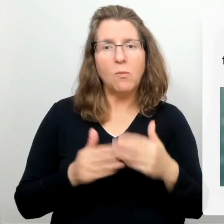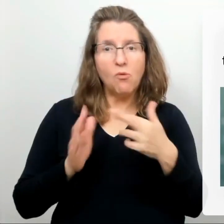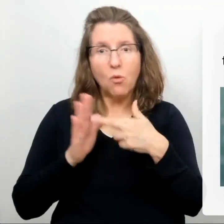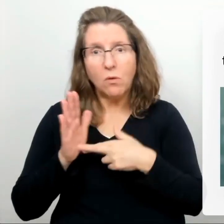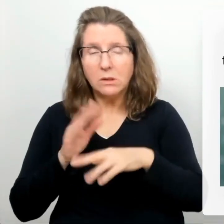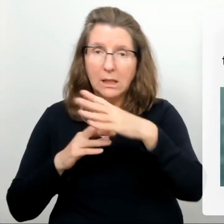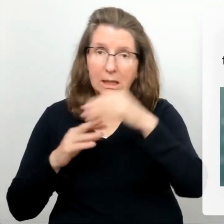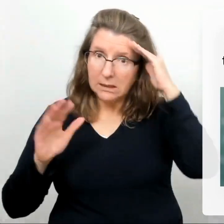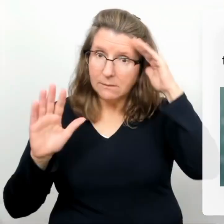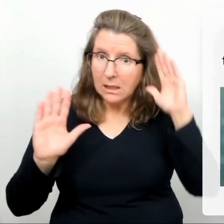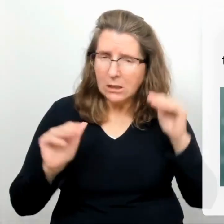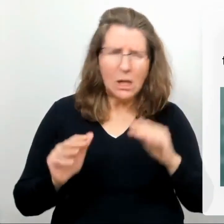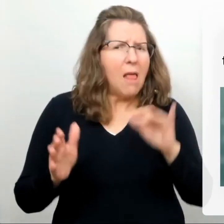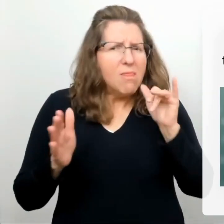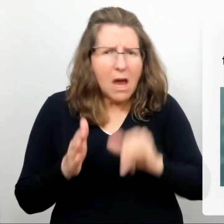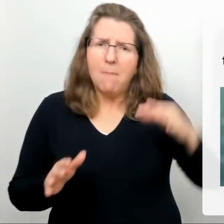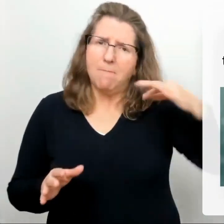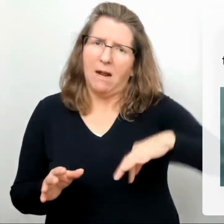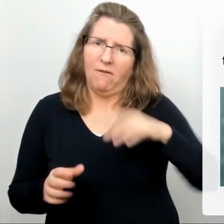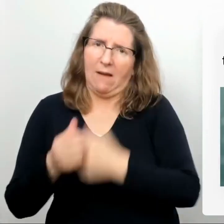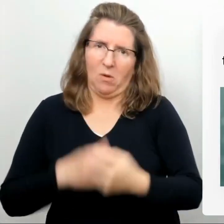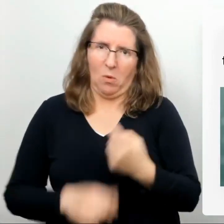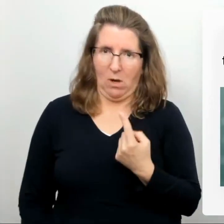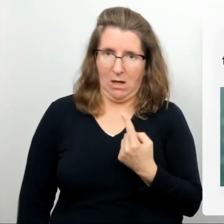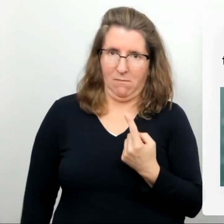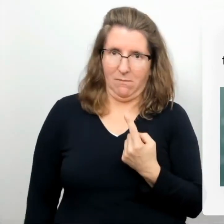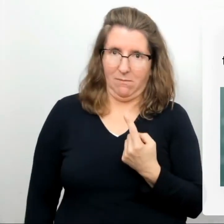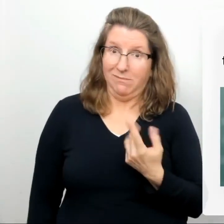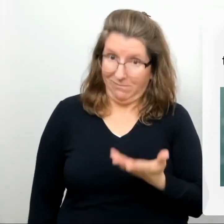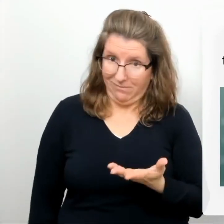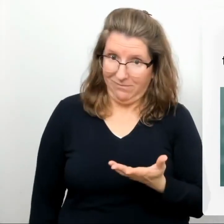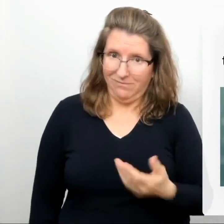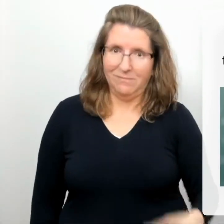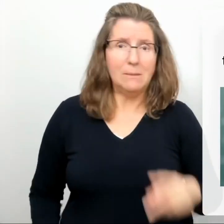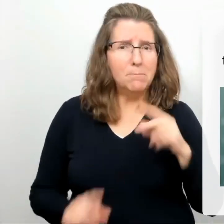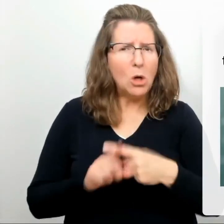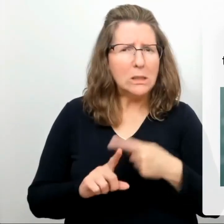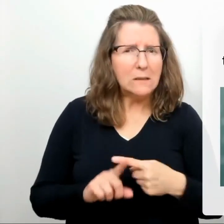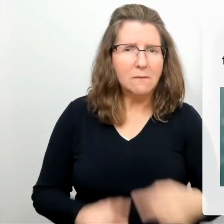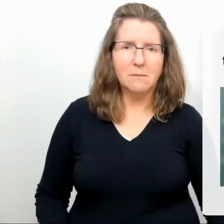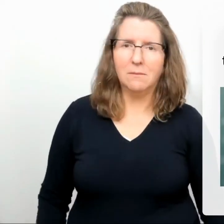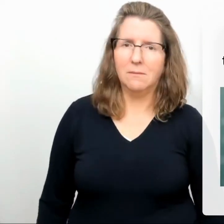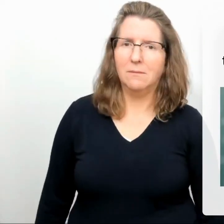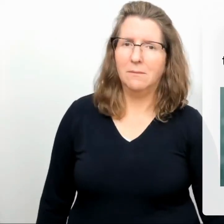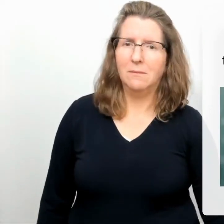expectations. That benefits everyone else as well. So this is positive too.